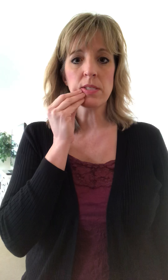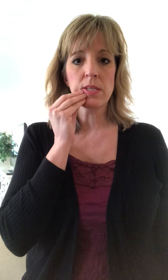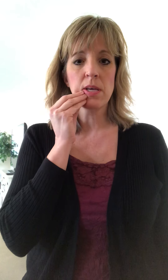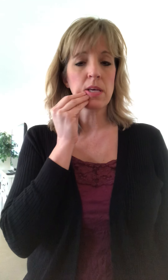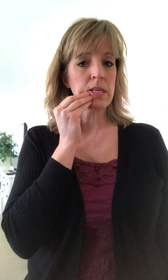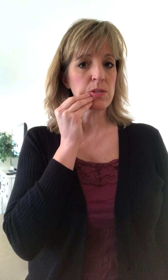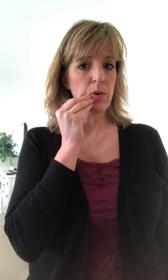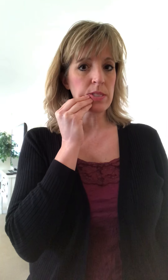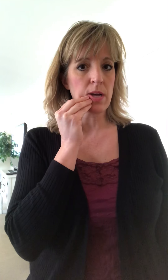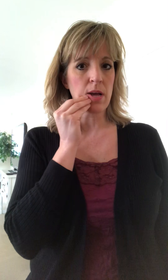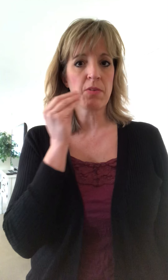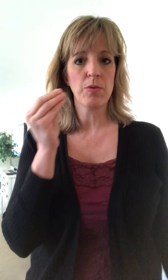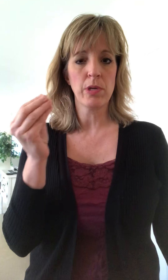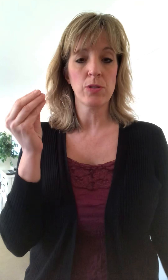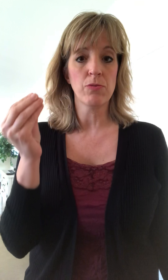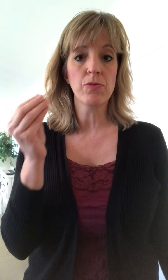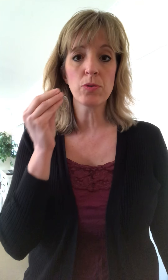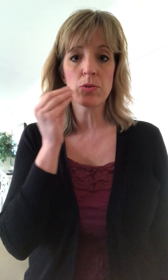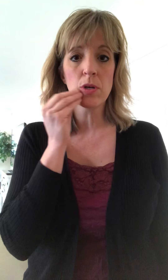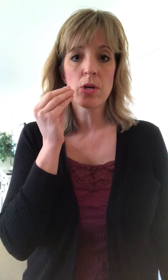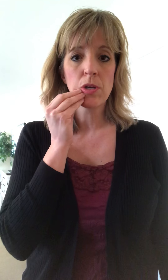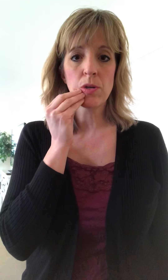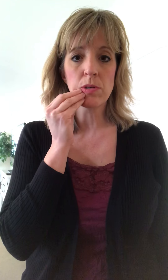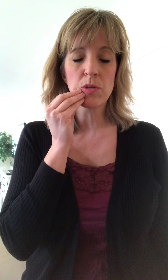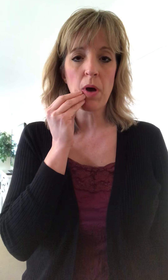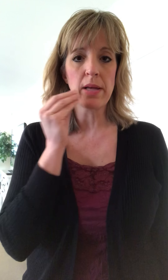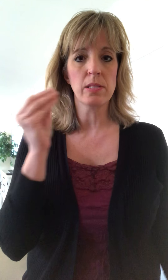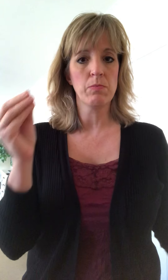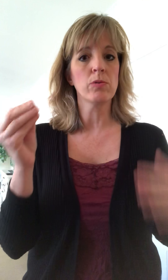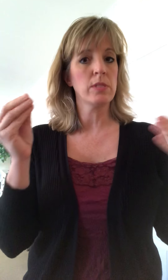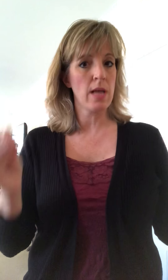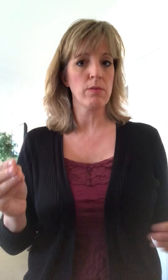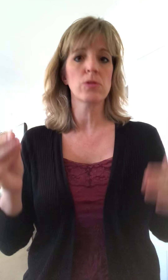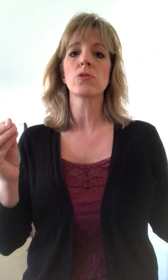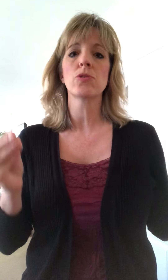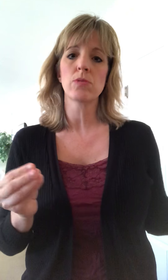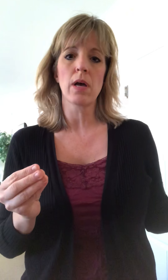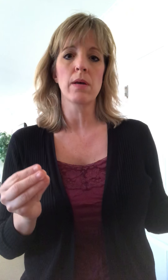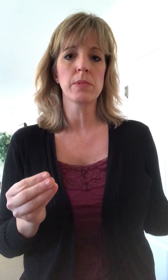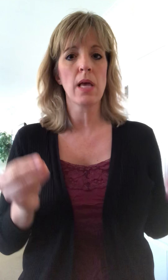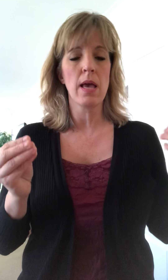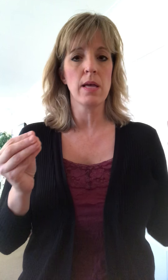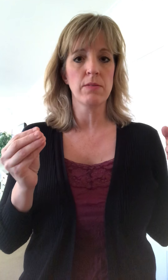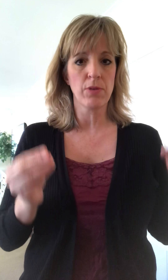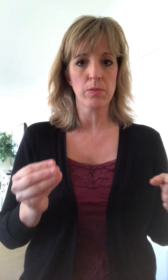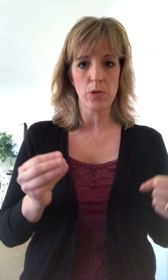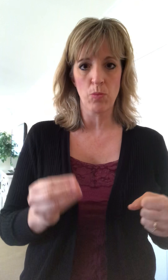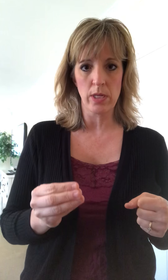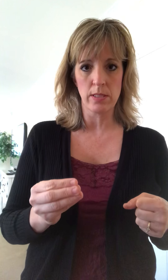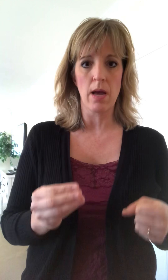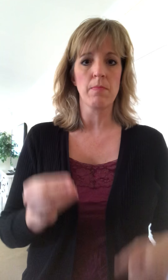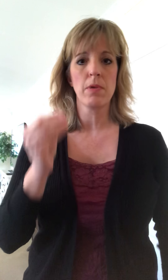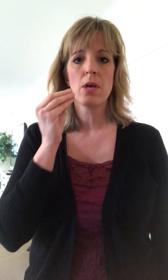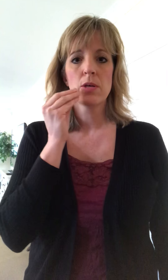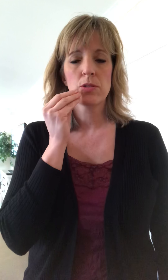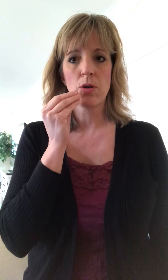eat is one time. If you want to do food, you do it twice. Most nouns are 2 times and verbs are 1 time.